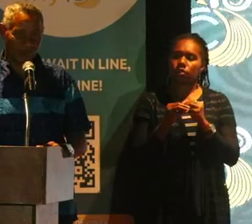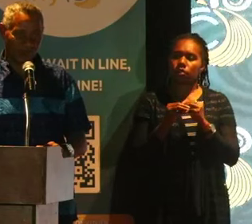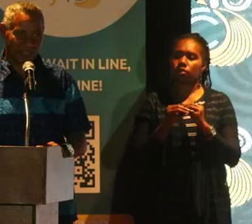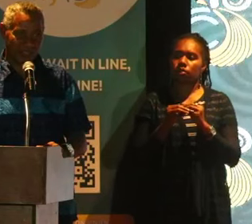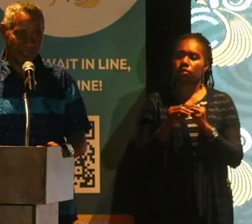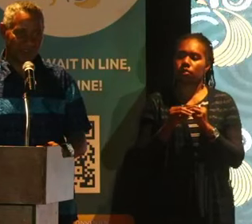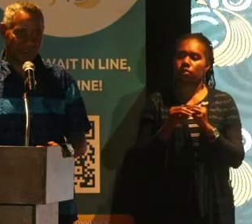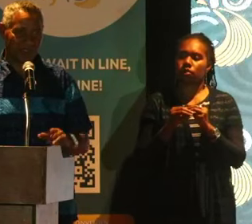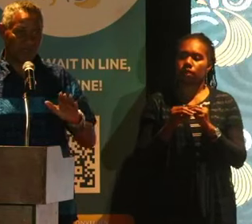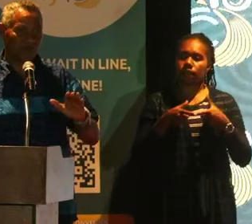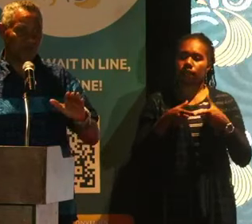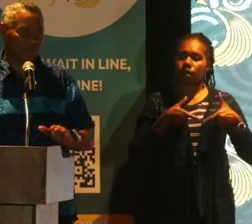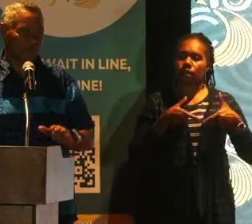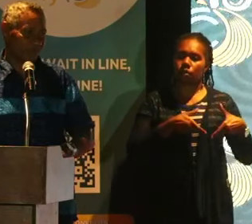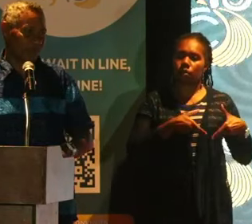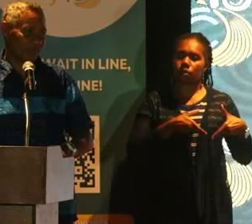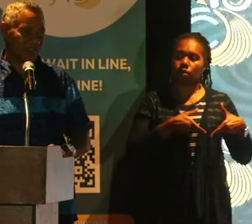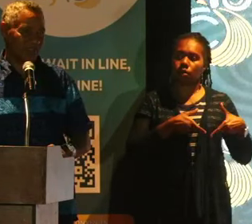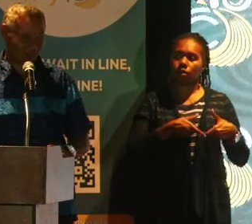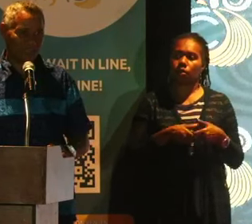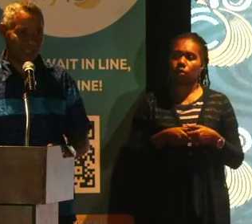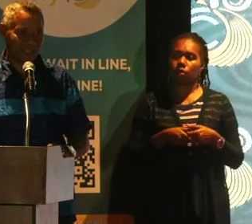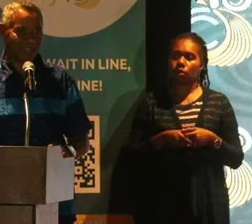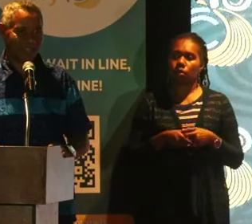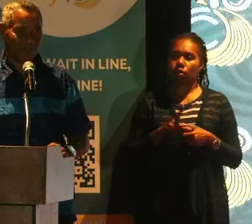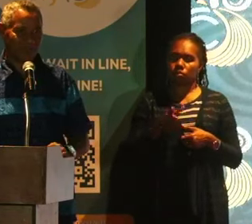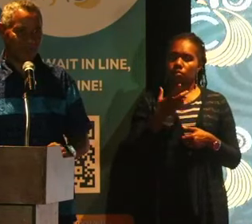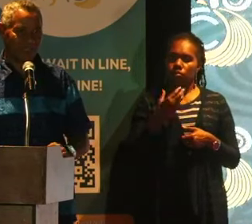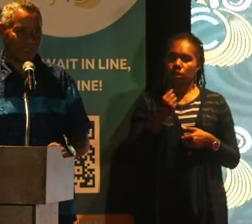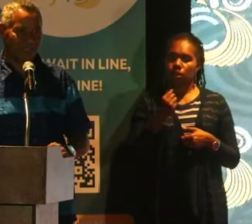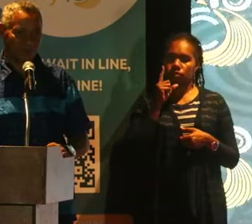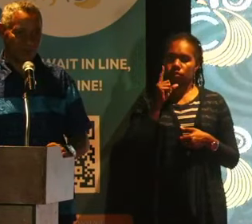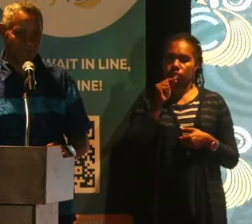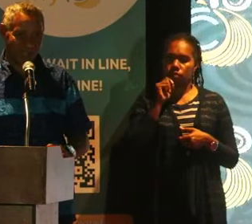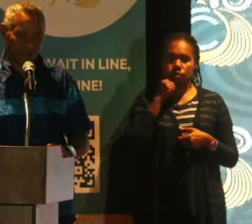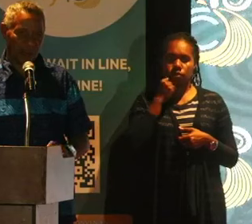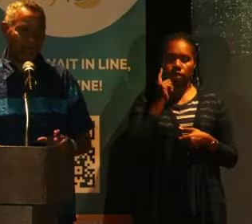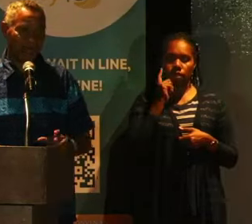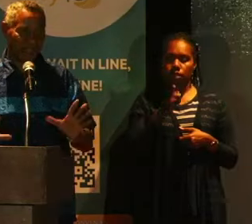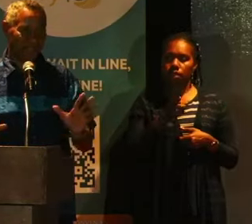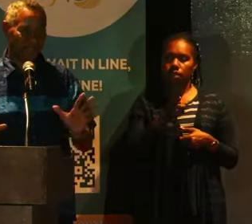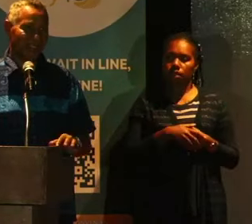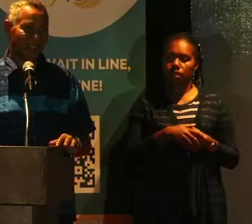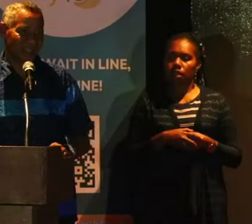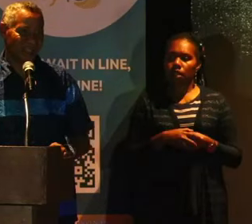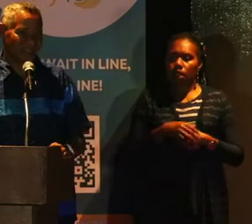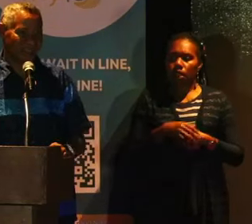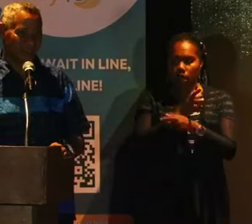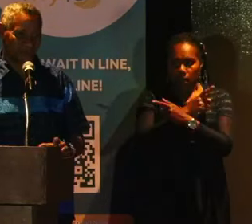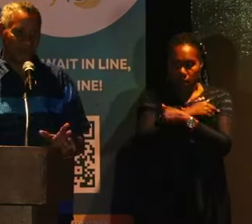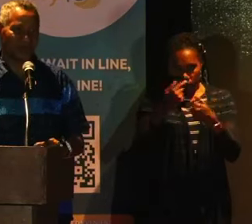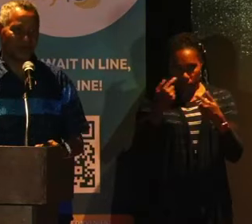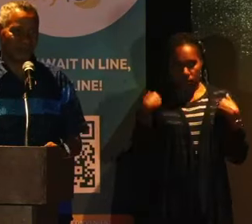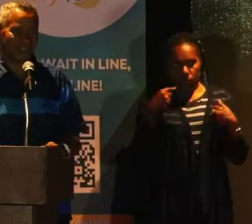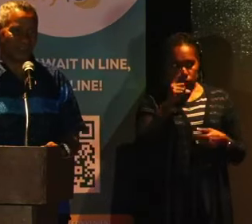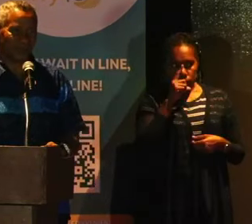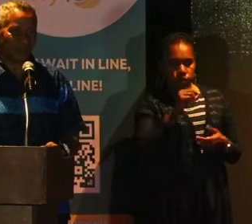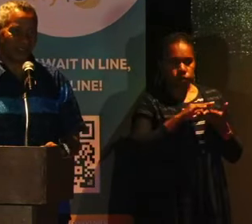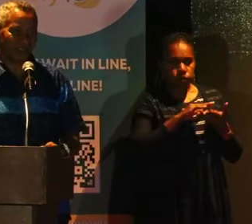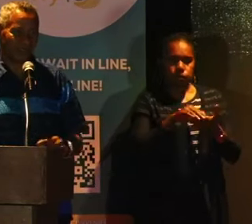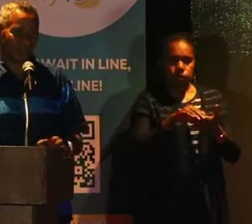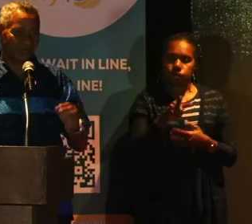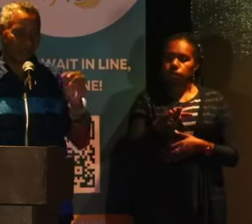Department of Commerce and Industry, ground floor, and corporate society staff law. So me plug can help you now. Give some plug, good plug